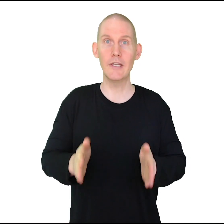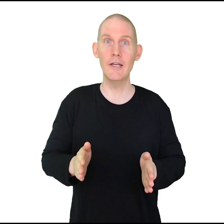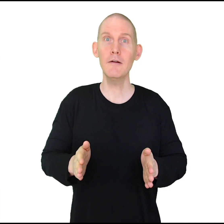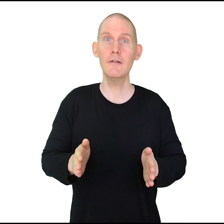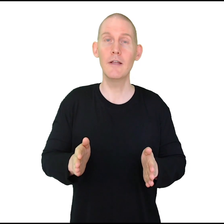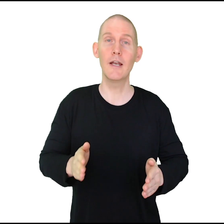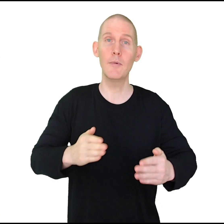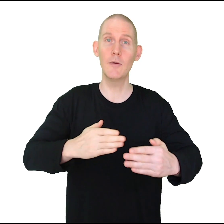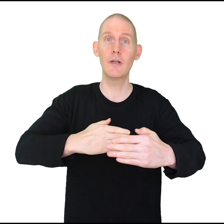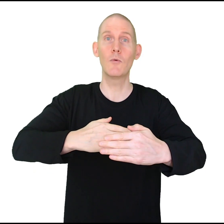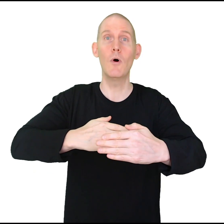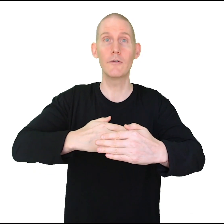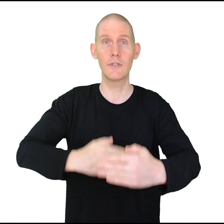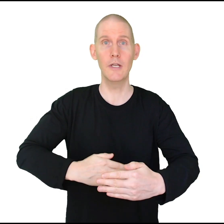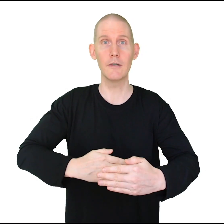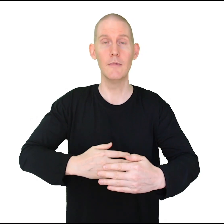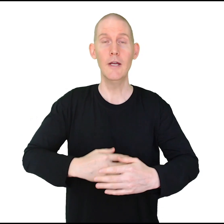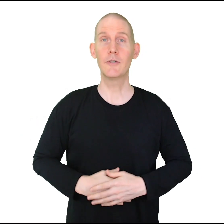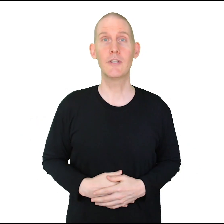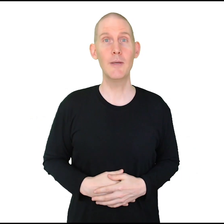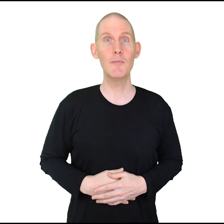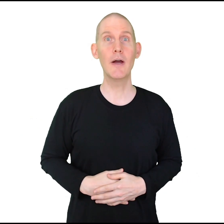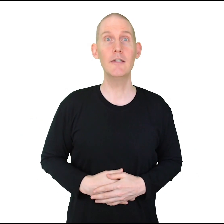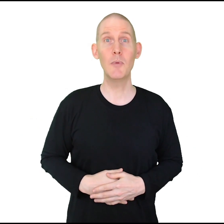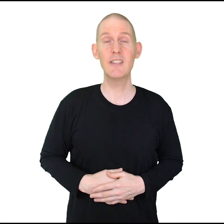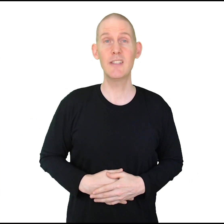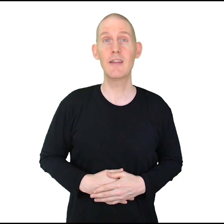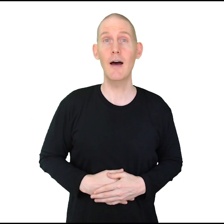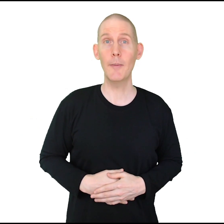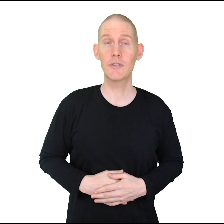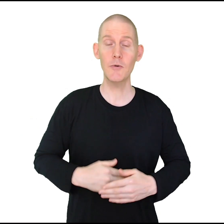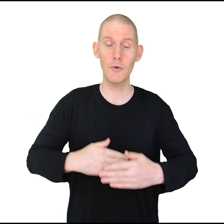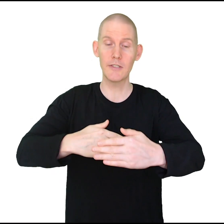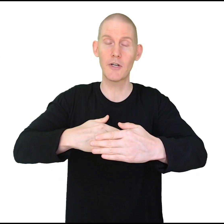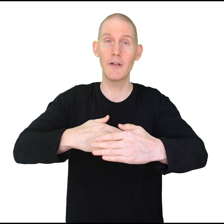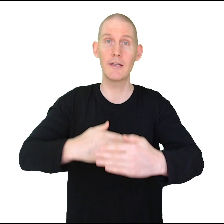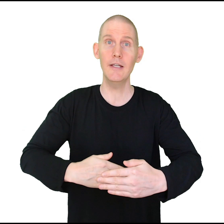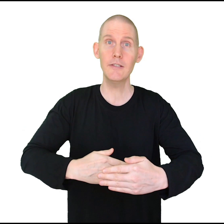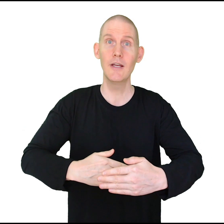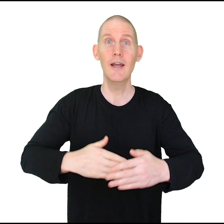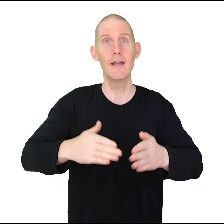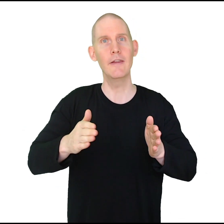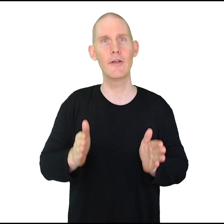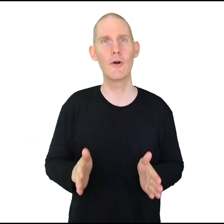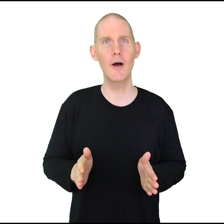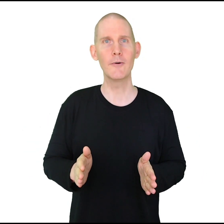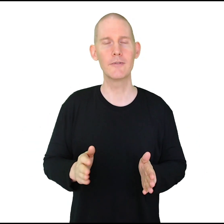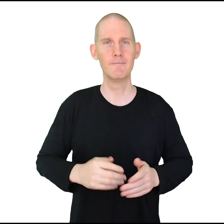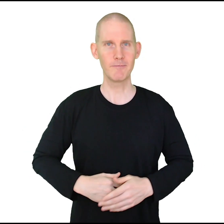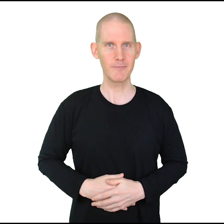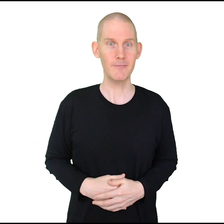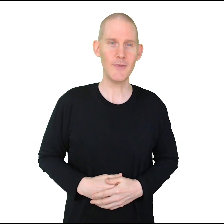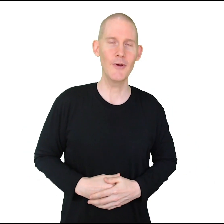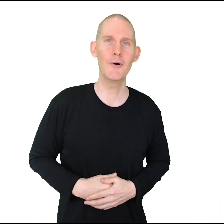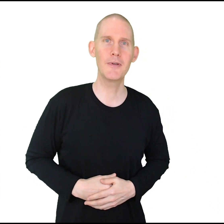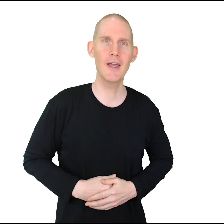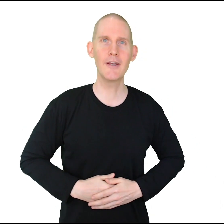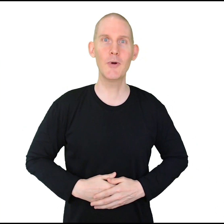here, and then I'm going to make the walls here. Just keep in mind you may see it the opposite where they start like this, and then they go out. Okay, quick